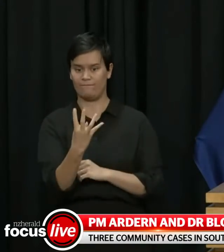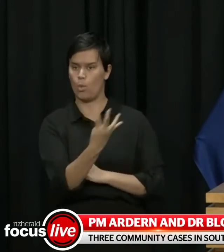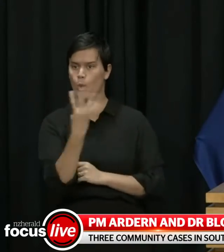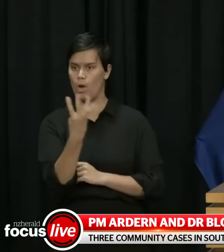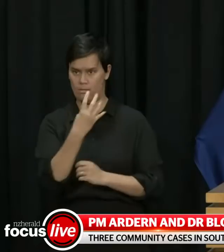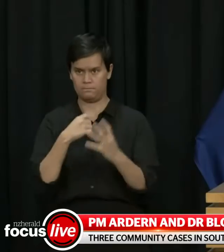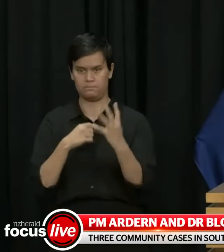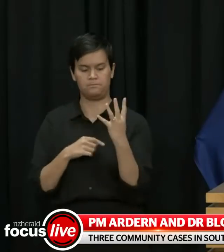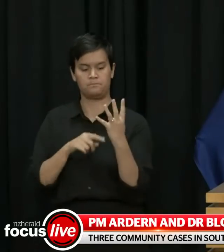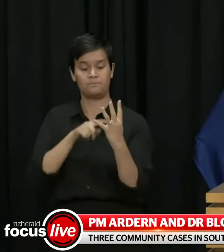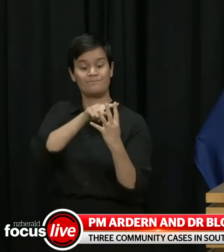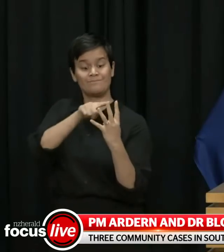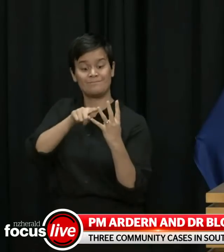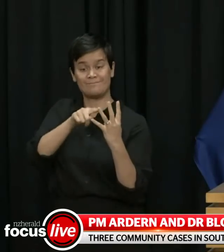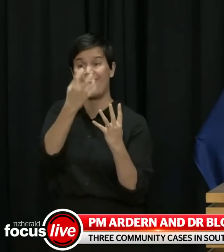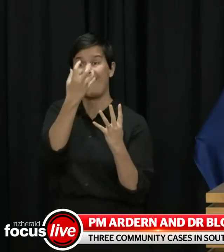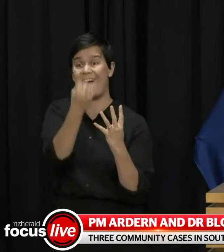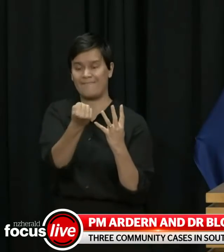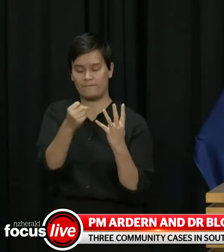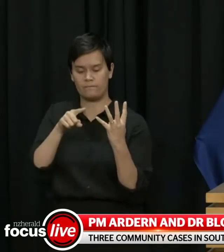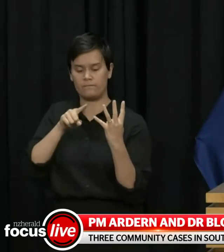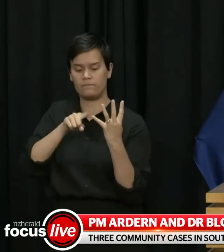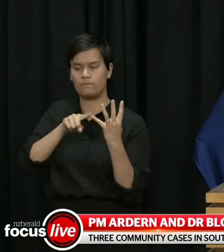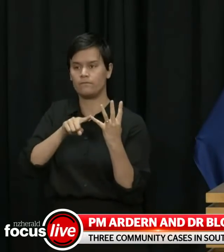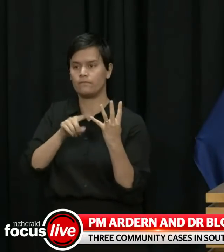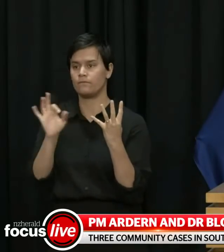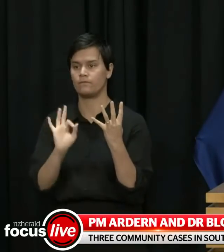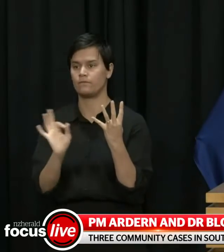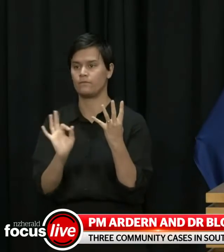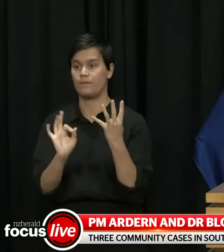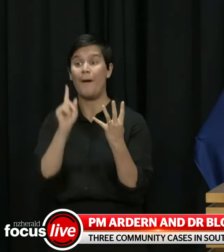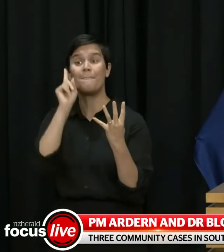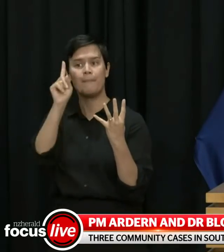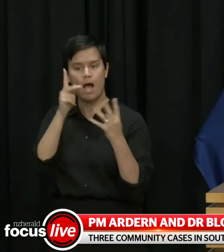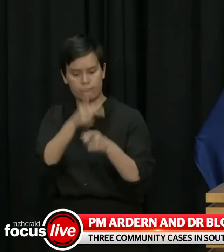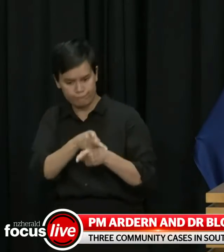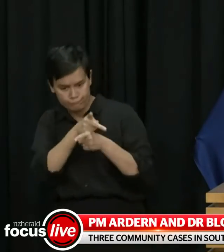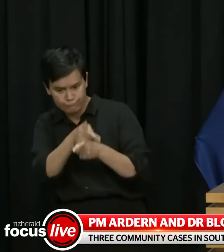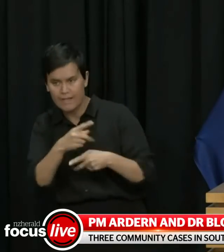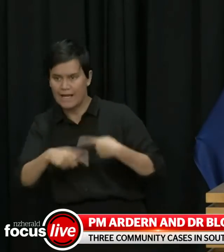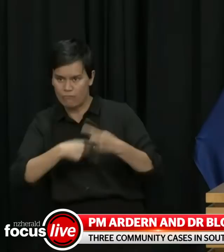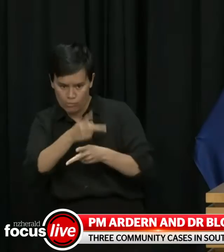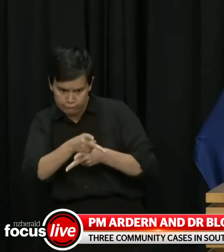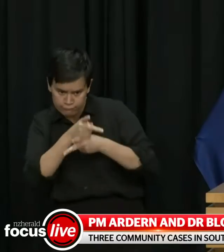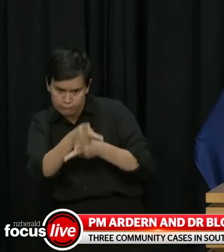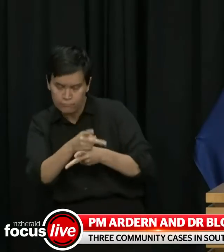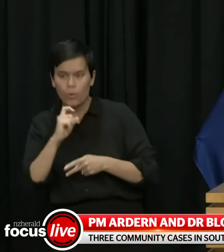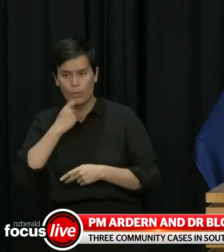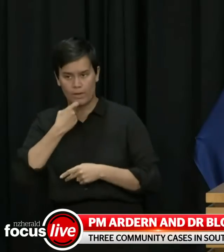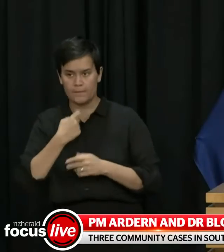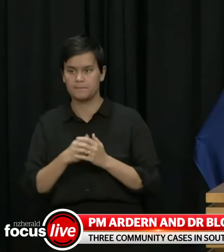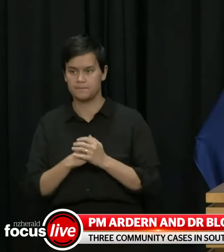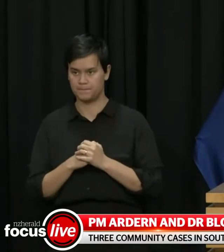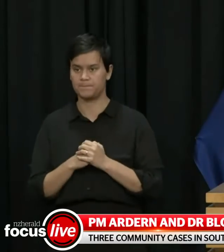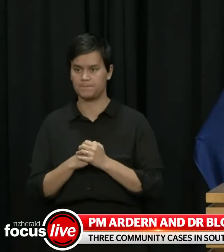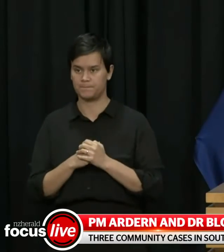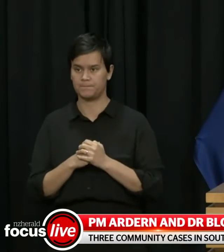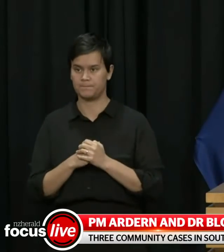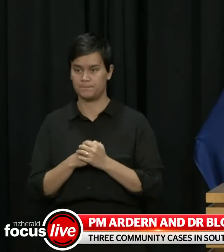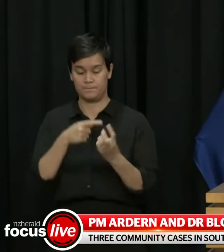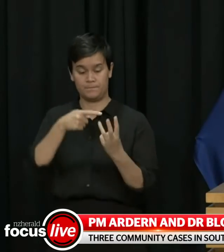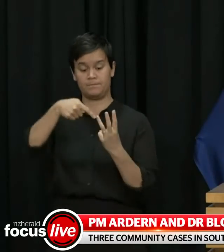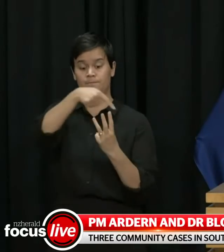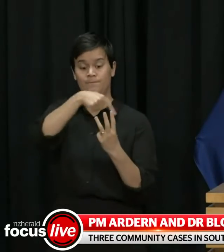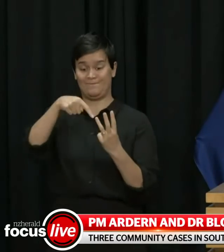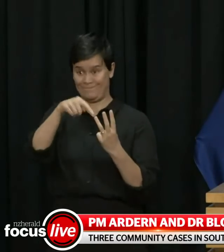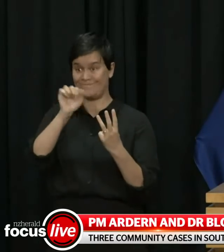but has tested negative. This person will, however, remain under investigation as a close contact. The 3 members of the family